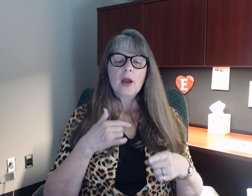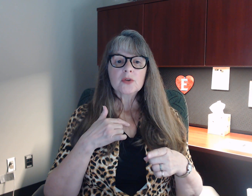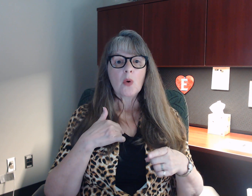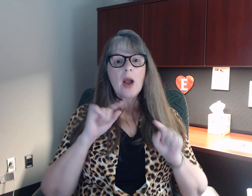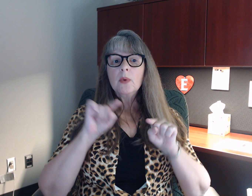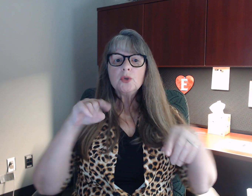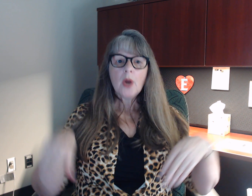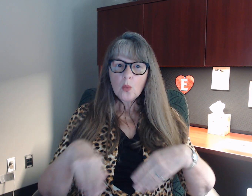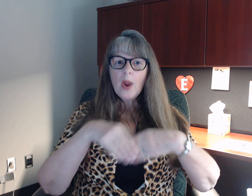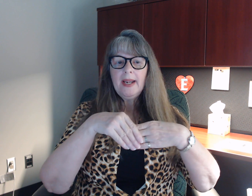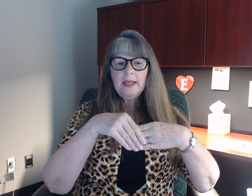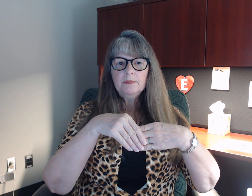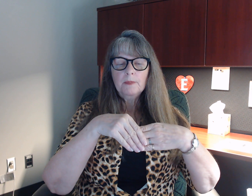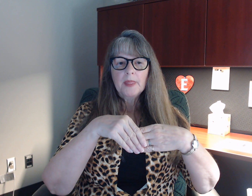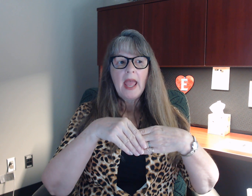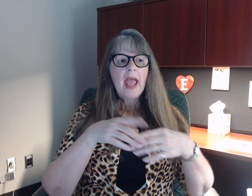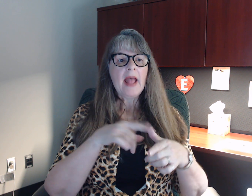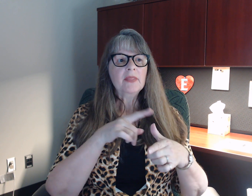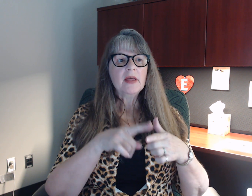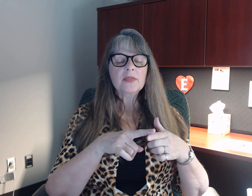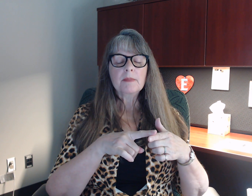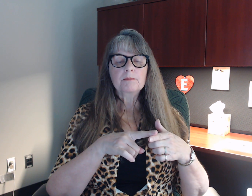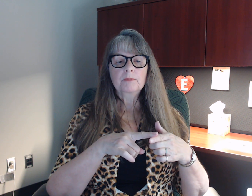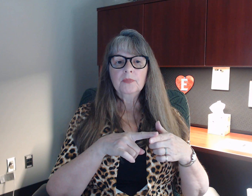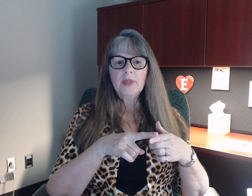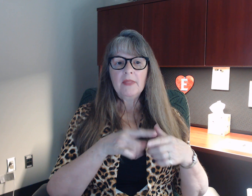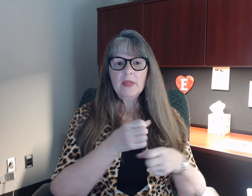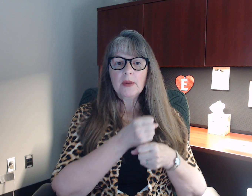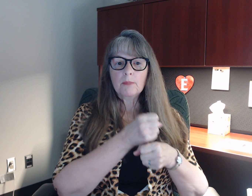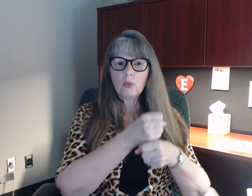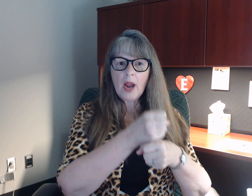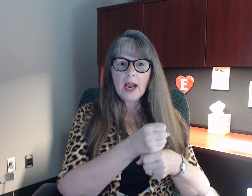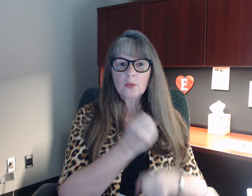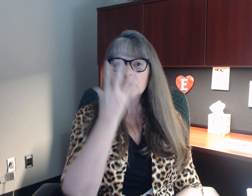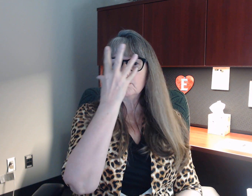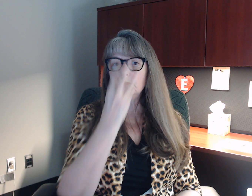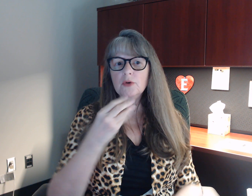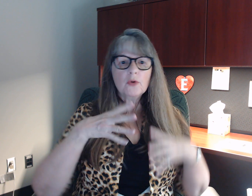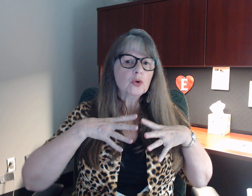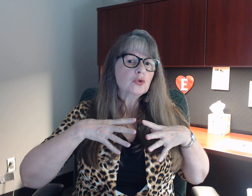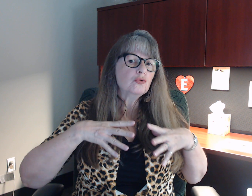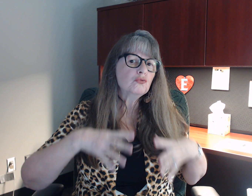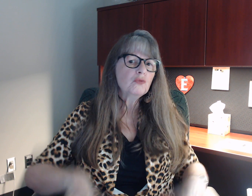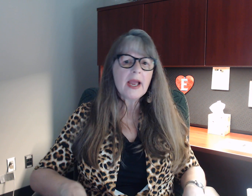So I went to a wedding, and then the bride was beautiful. Her dress